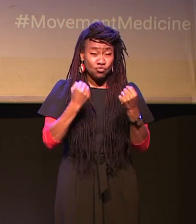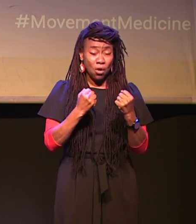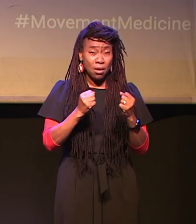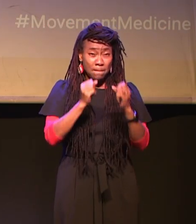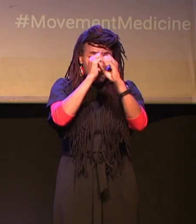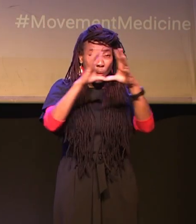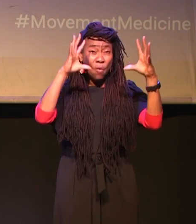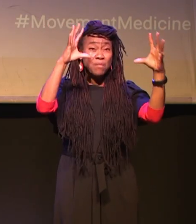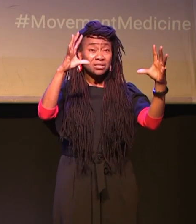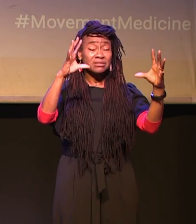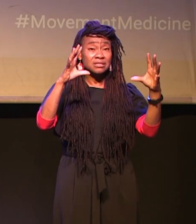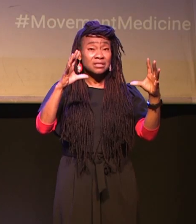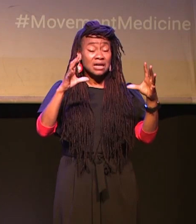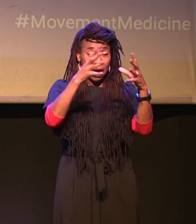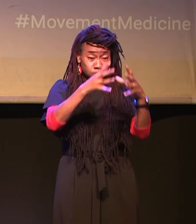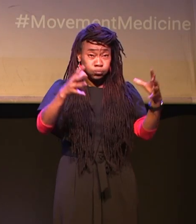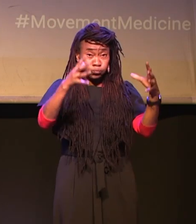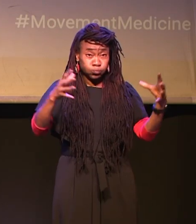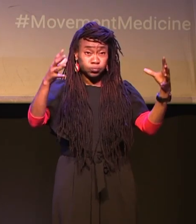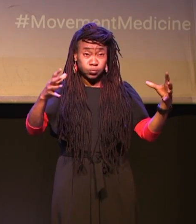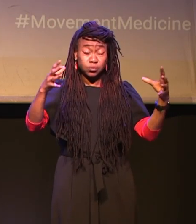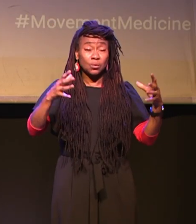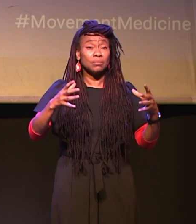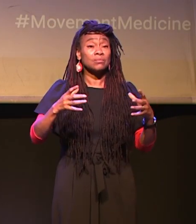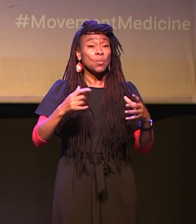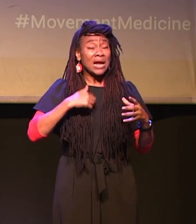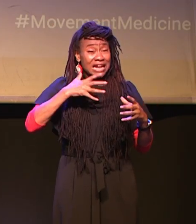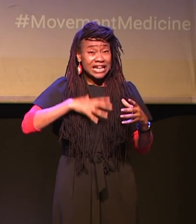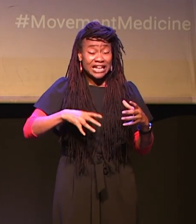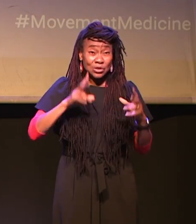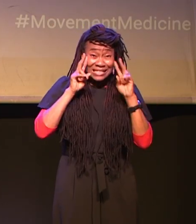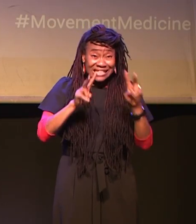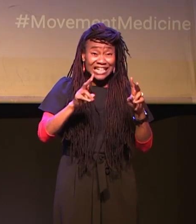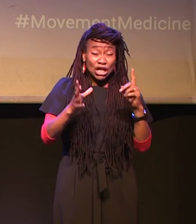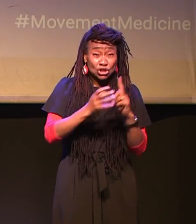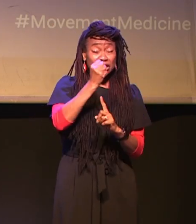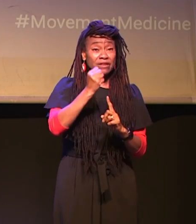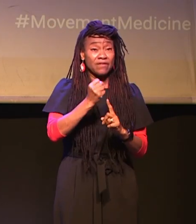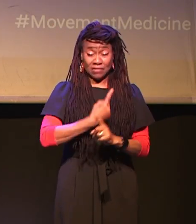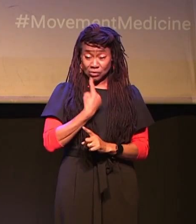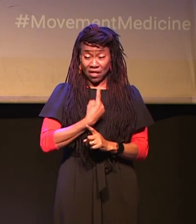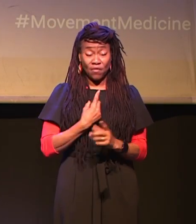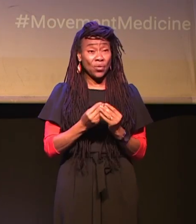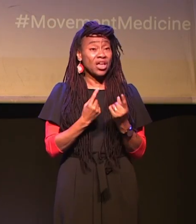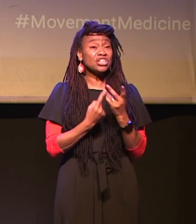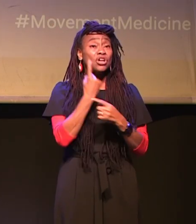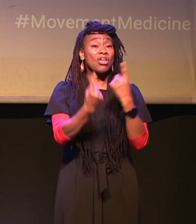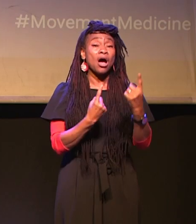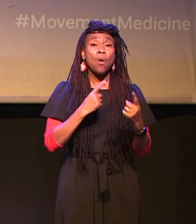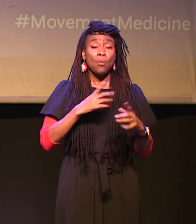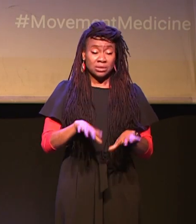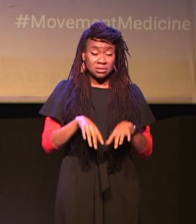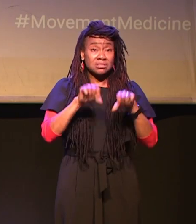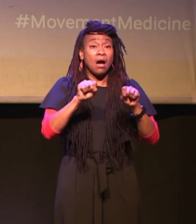tolerate that level of growth in ourselves, with each other. Because what happens is we start something and then we're afraid.